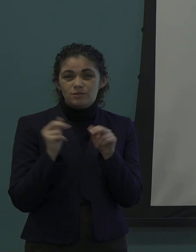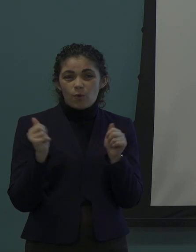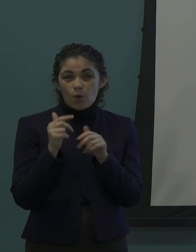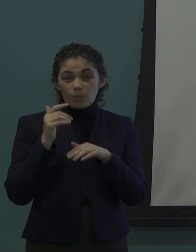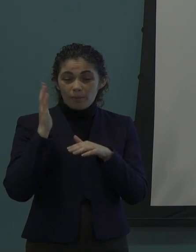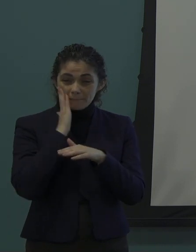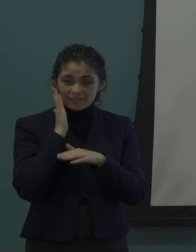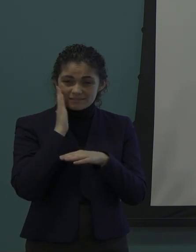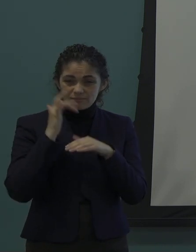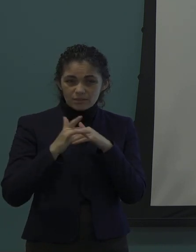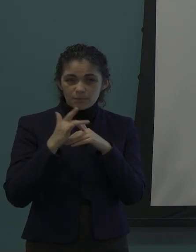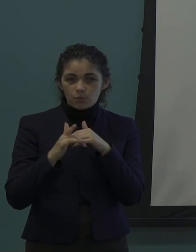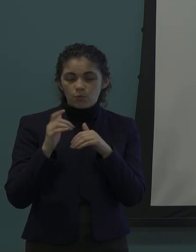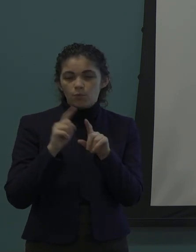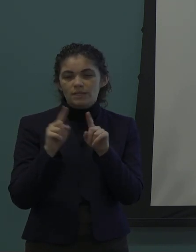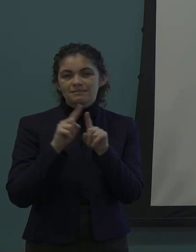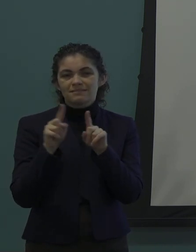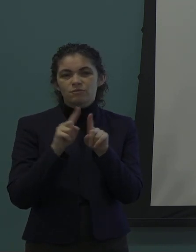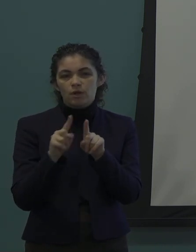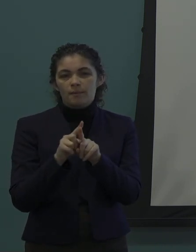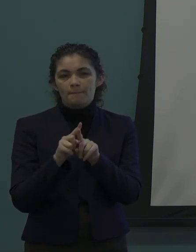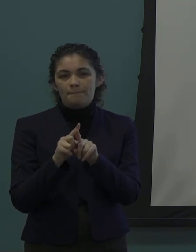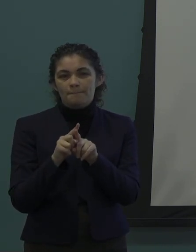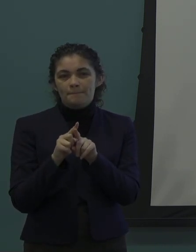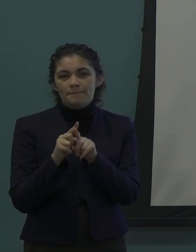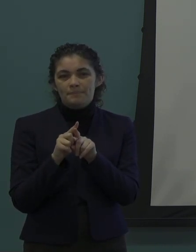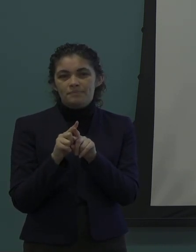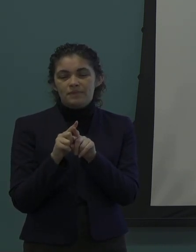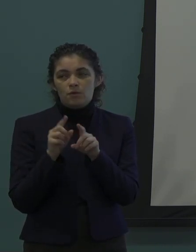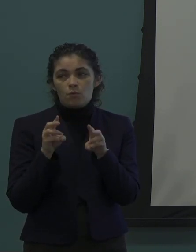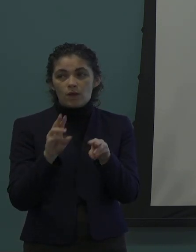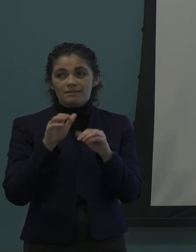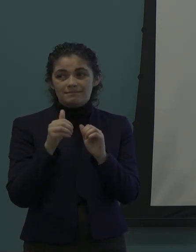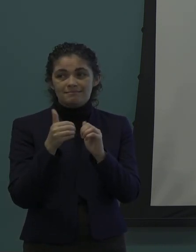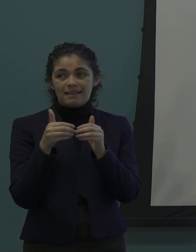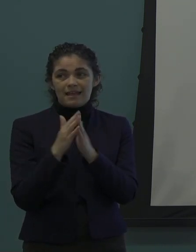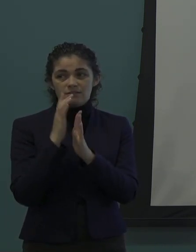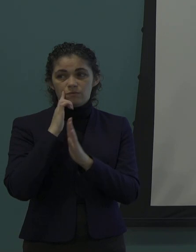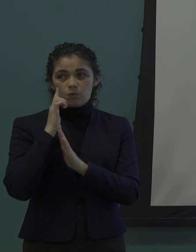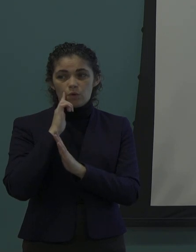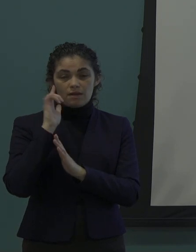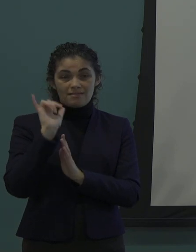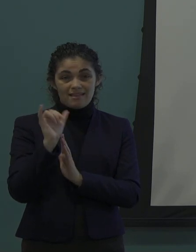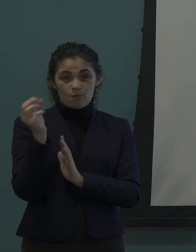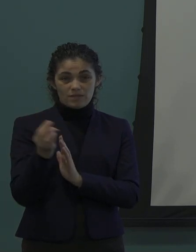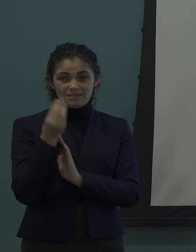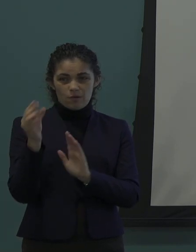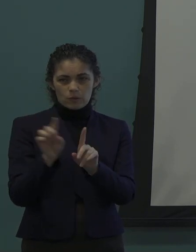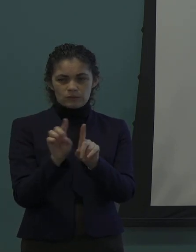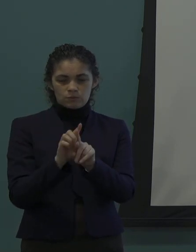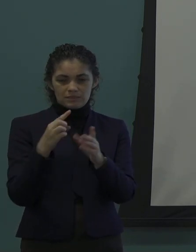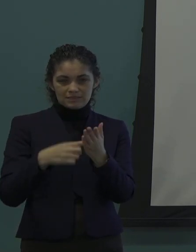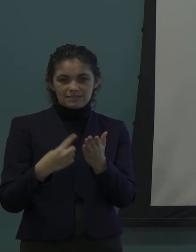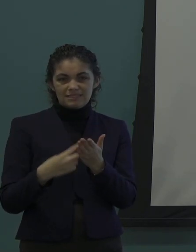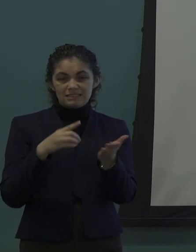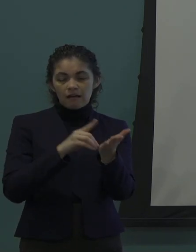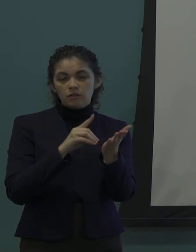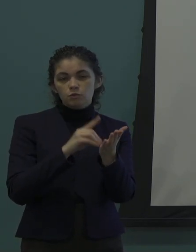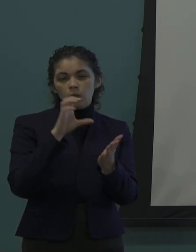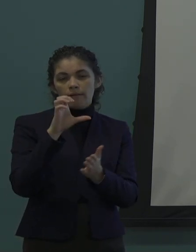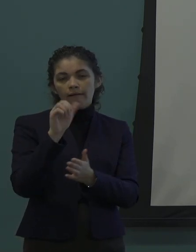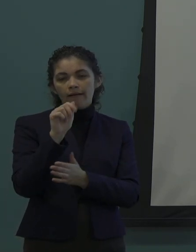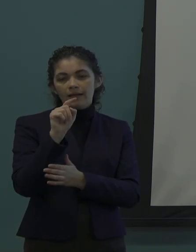beds available through different pathways that people asked about at this press conference Wednesday and has been discussed by Dr. Acton and